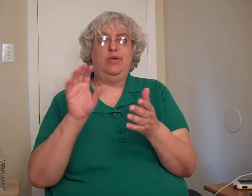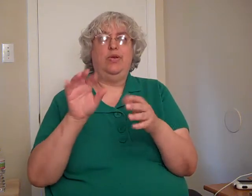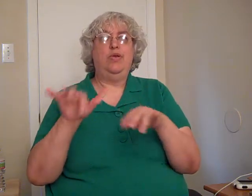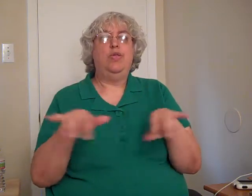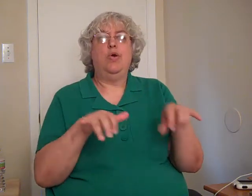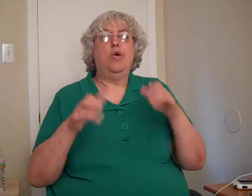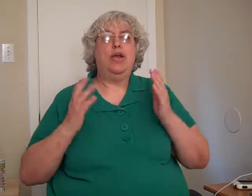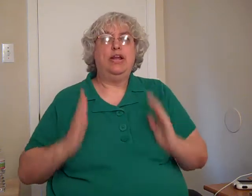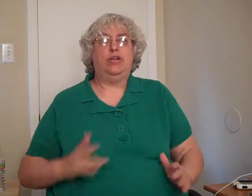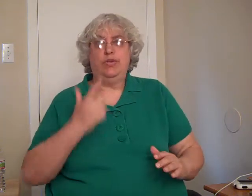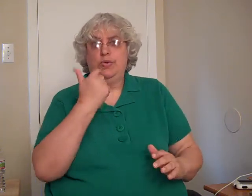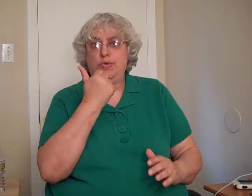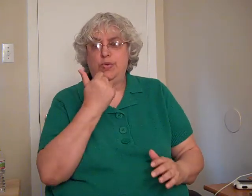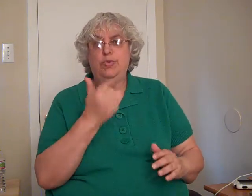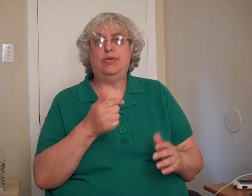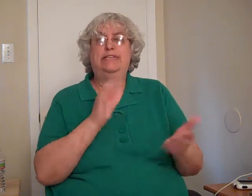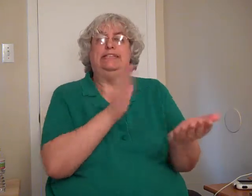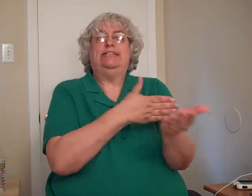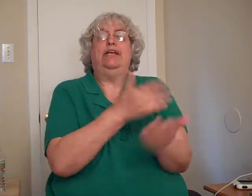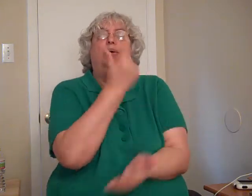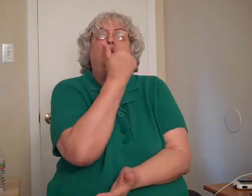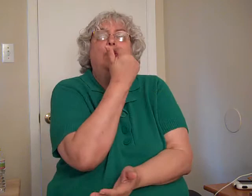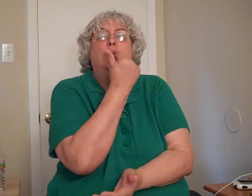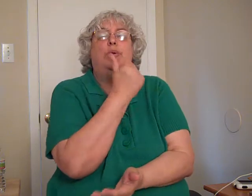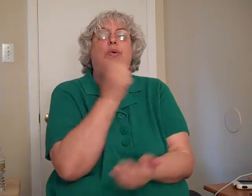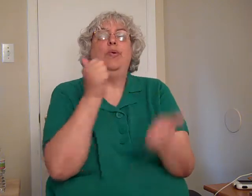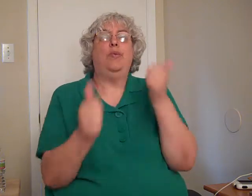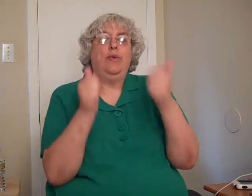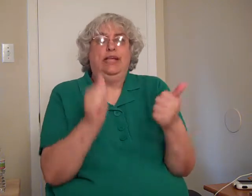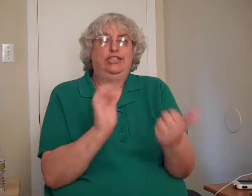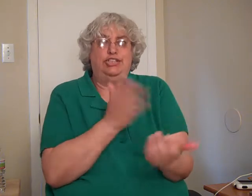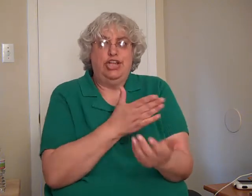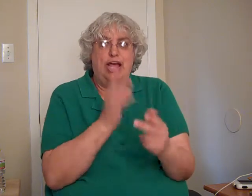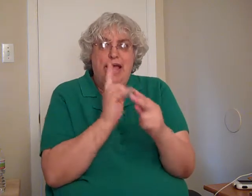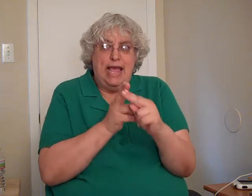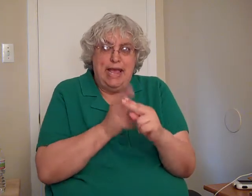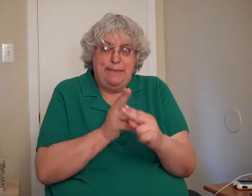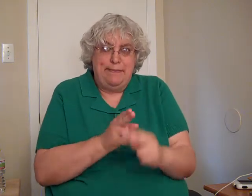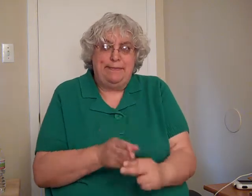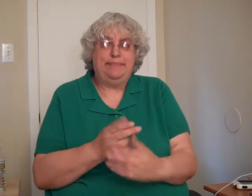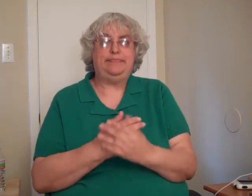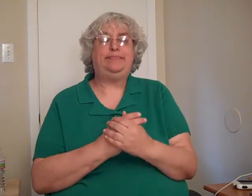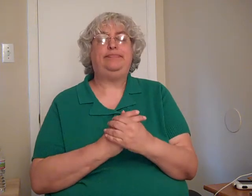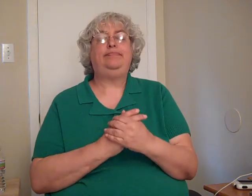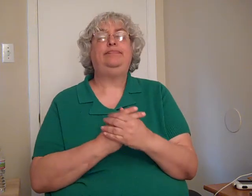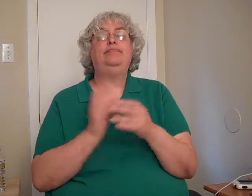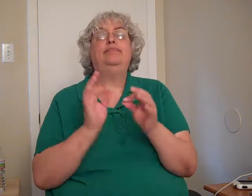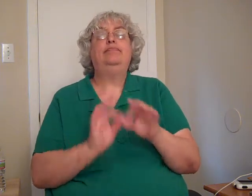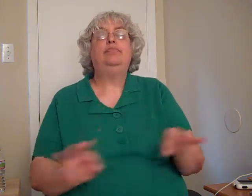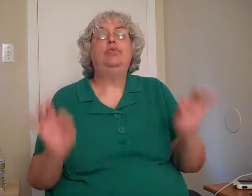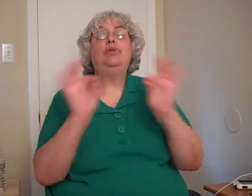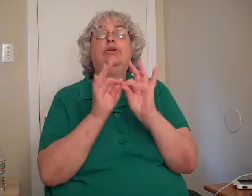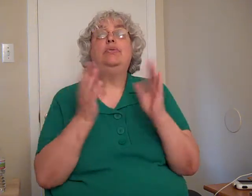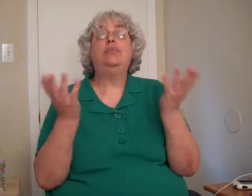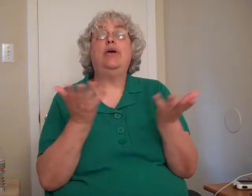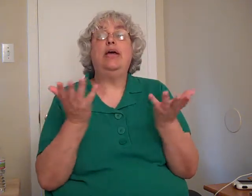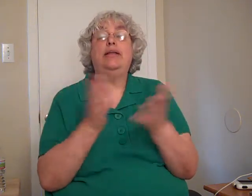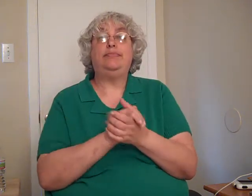be there, what chorale, who was going to be singing, what songs were going to be sang. The bottom line is, ladies and gentlemen, you know, she